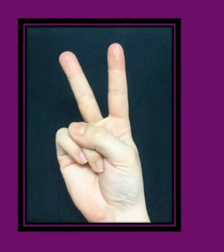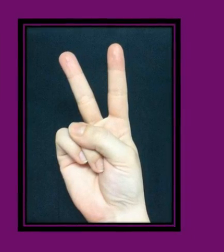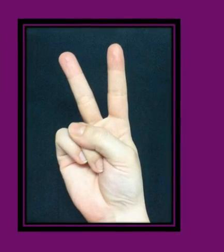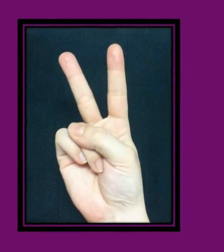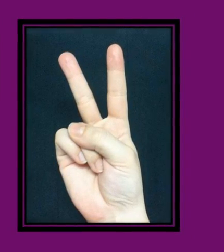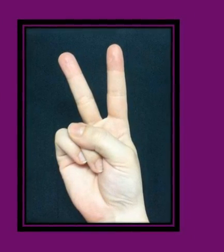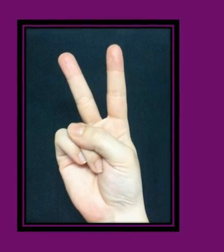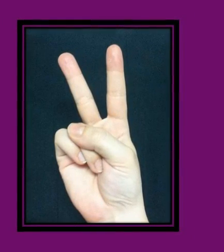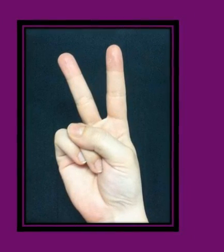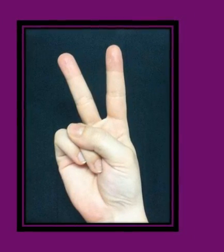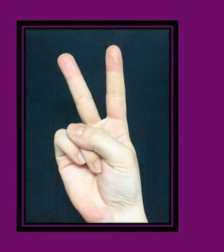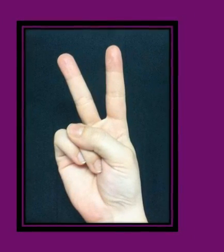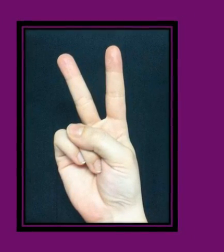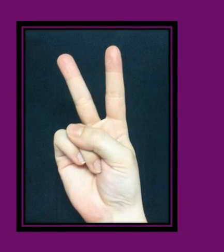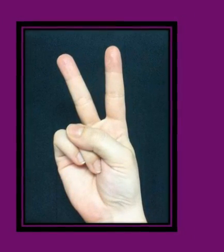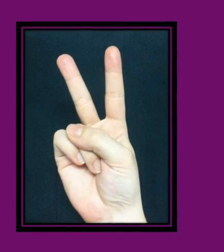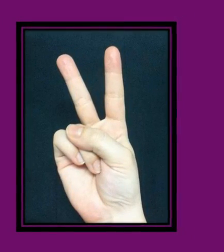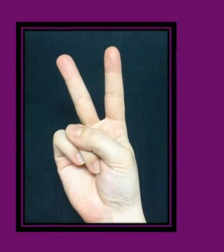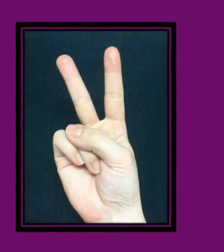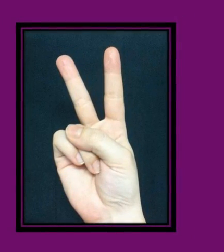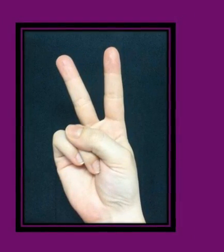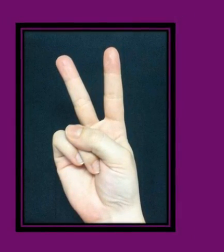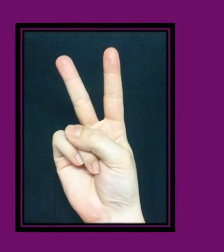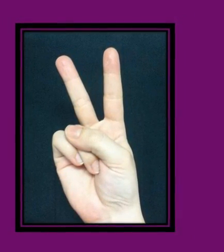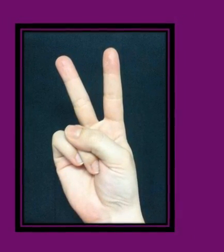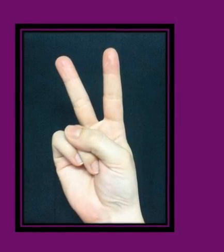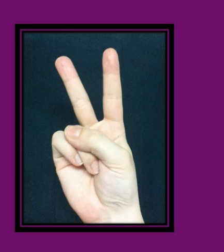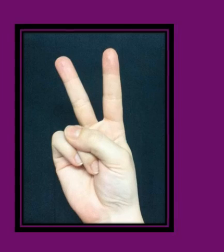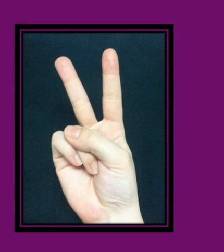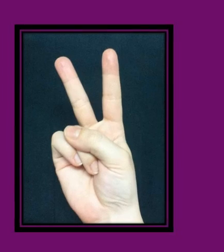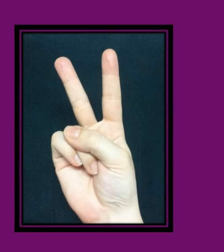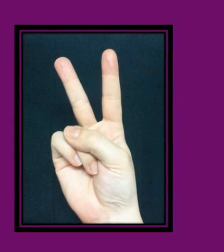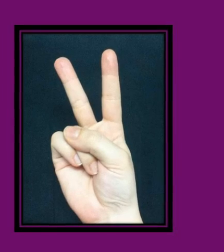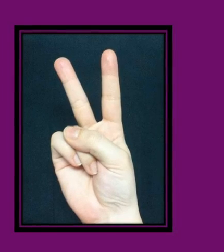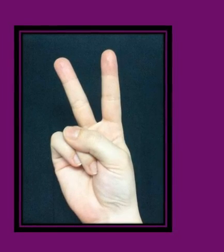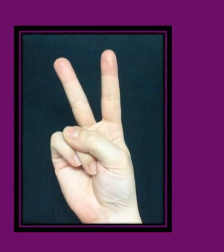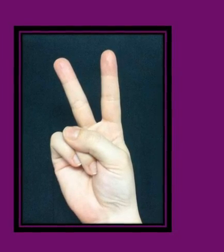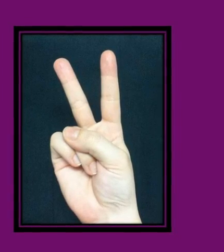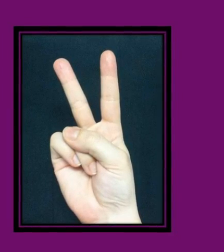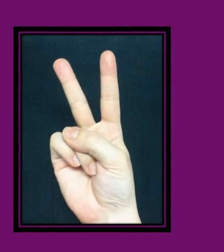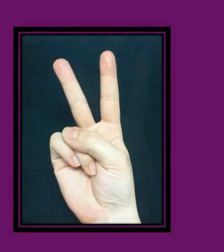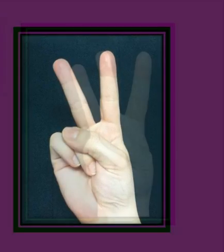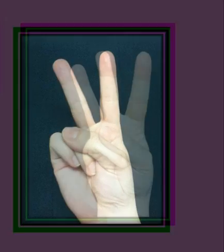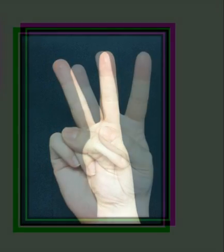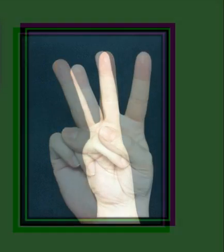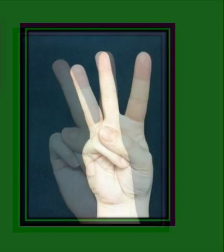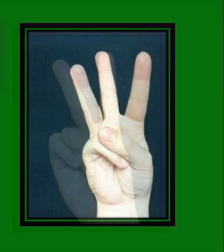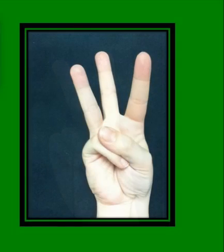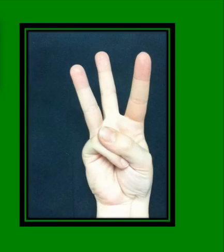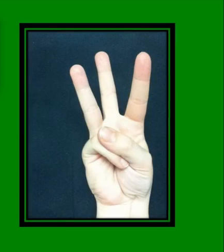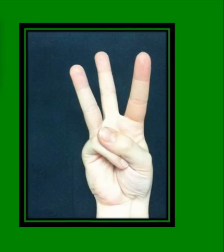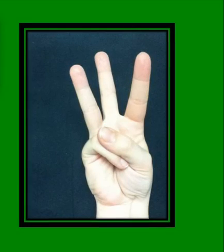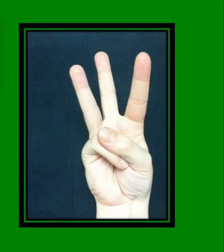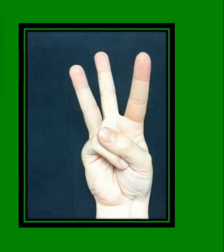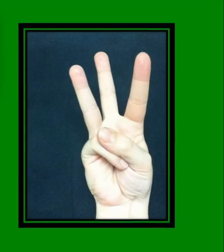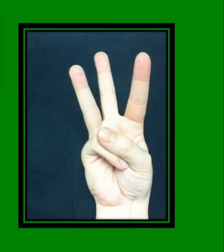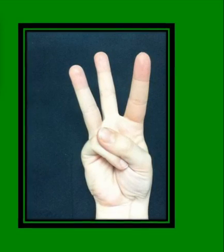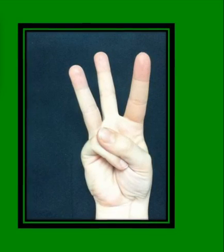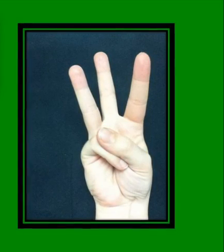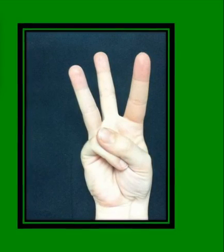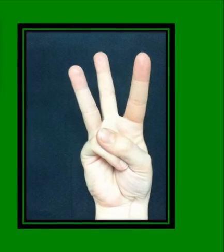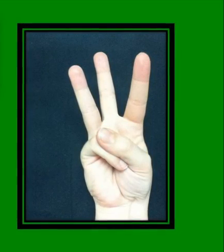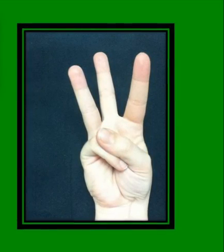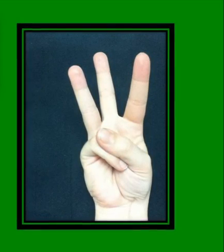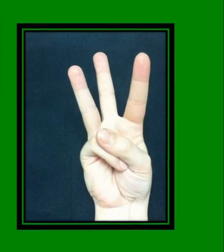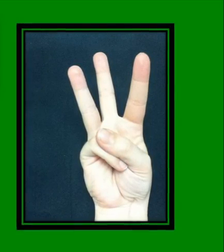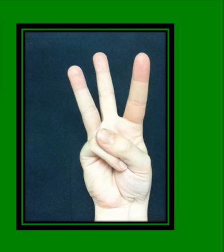up, and your thumb is placed against your ring finger, which is bent down to your palm.